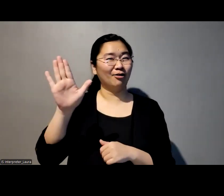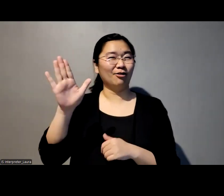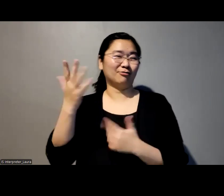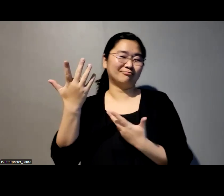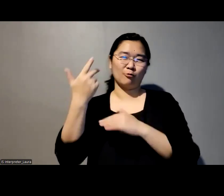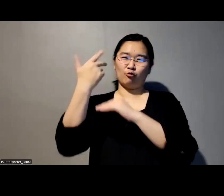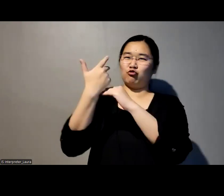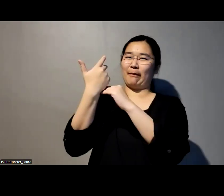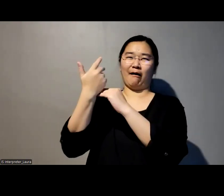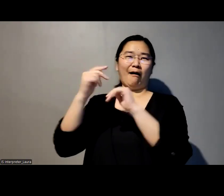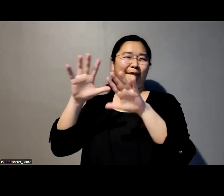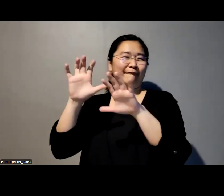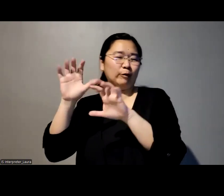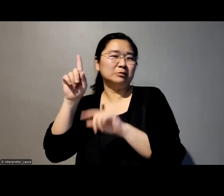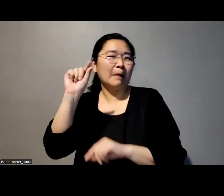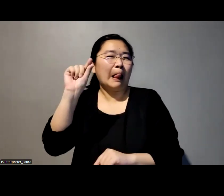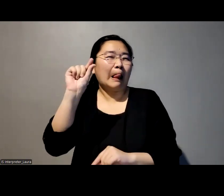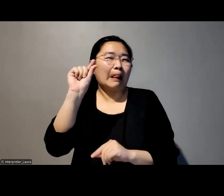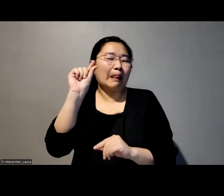call, maybe on a different connection.